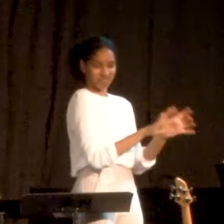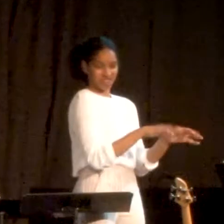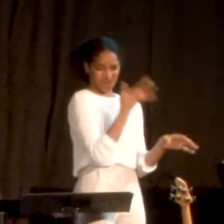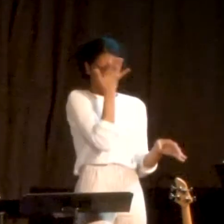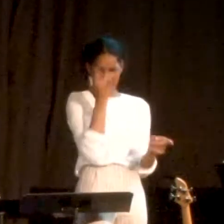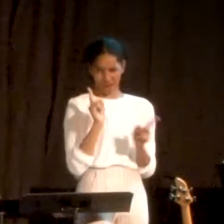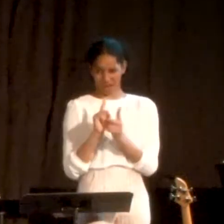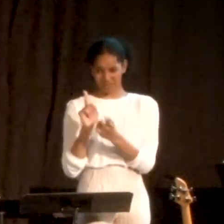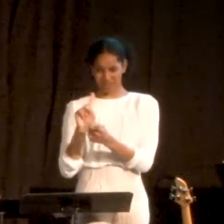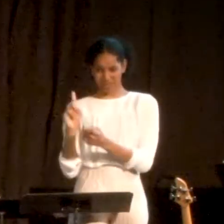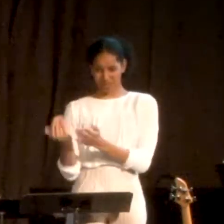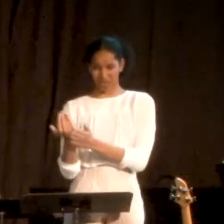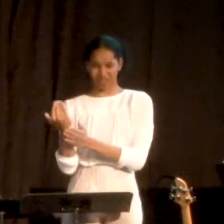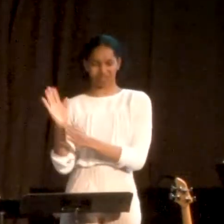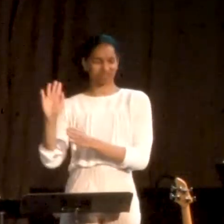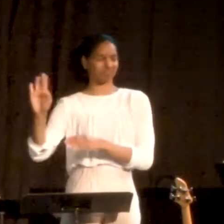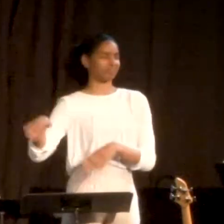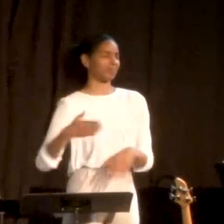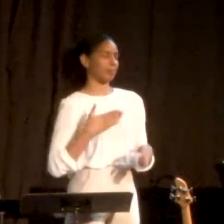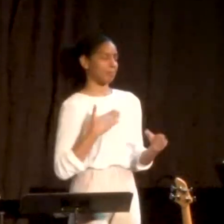In my little circle,